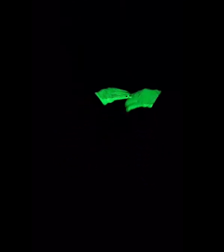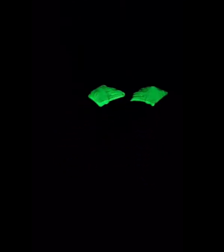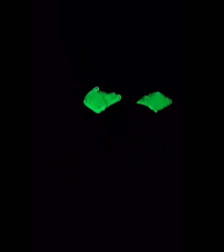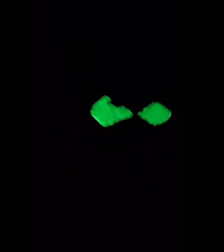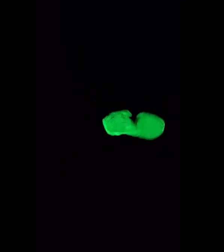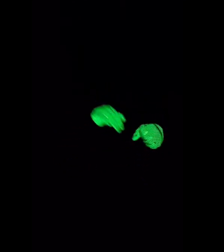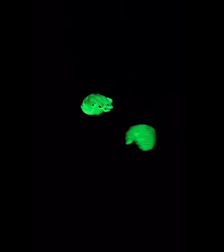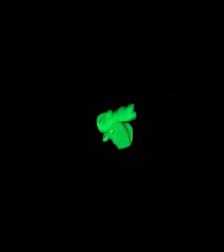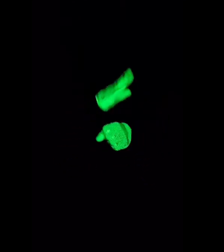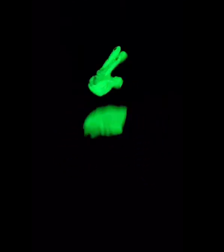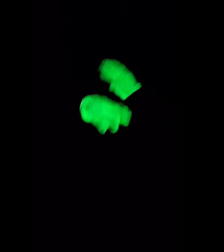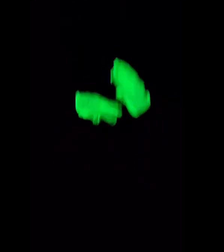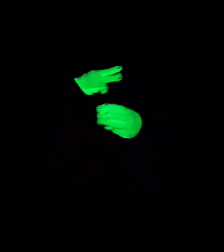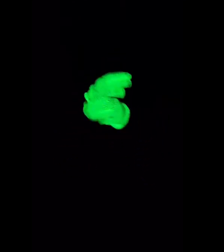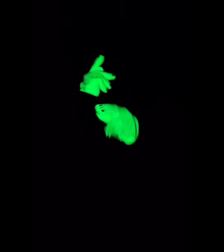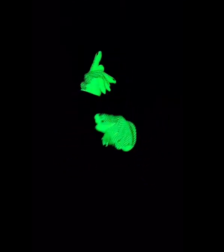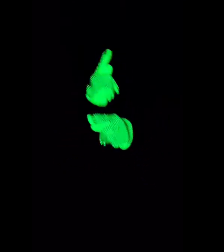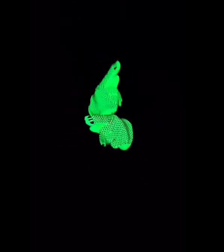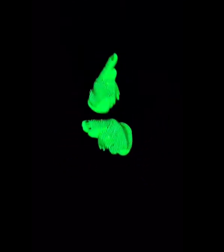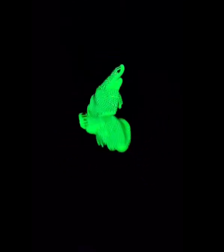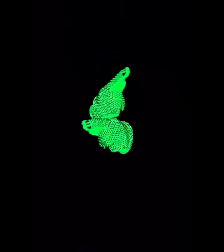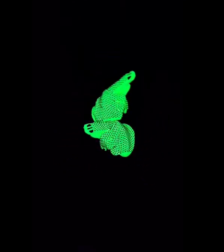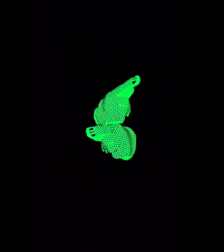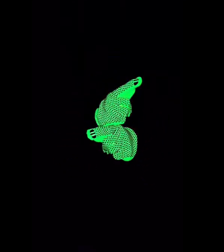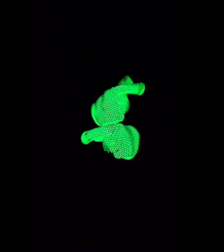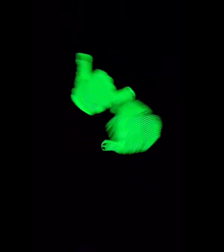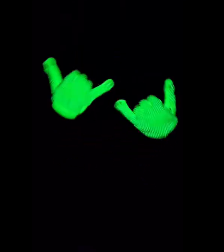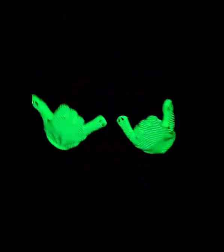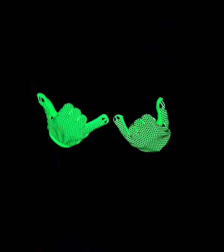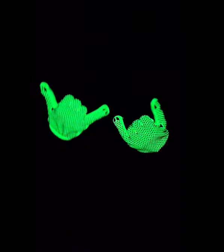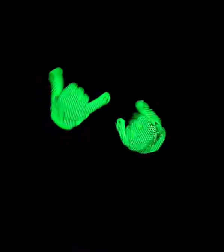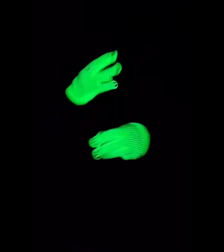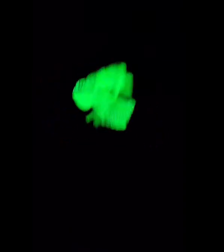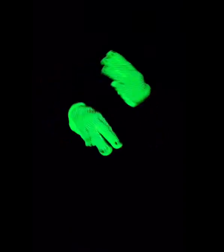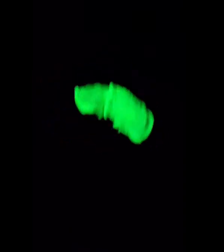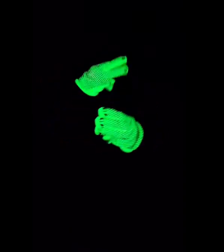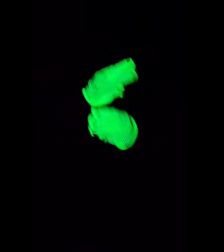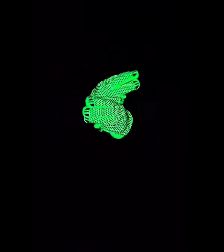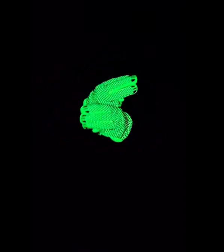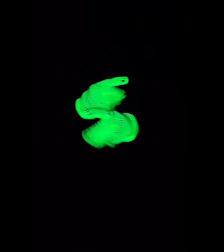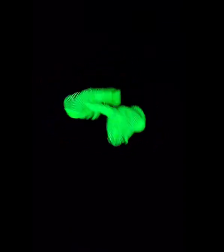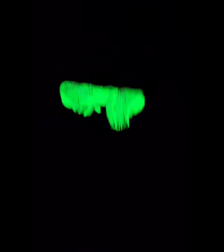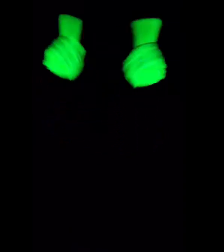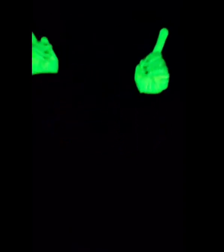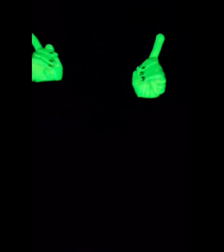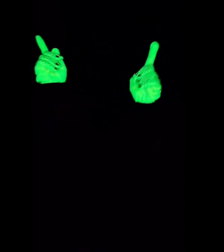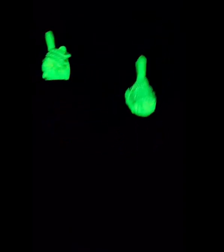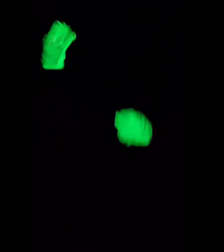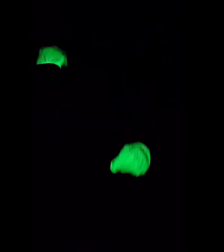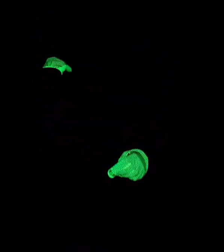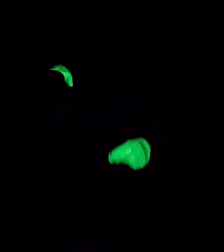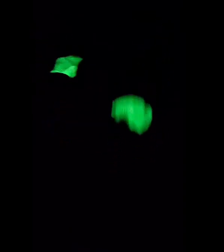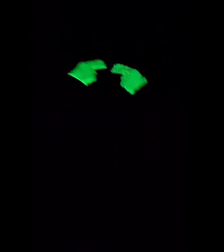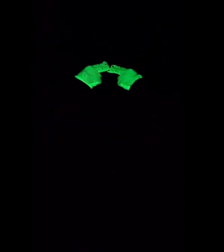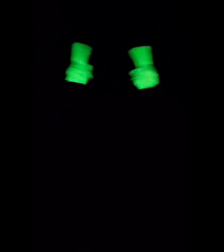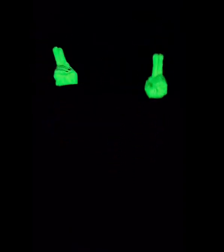heart was full and the world was right Cause right now the world looks nothing like those innocent